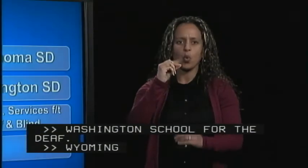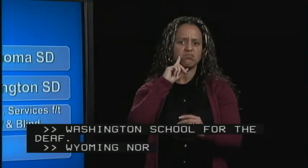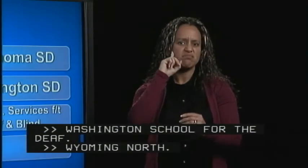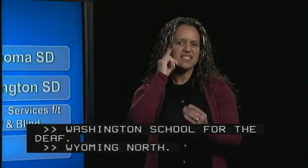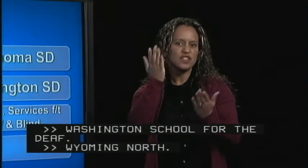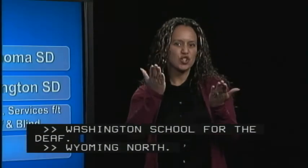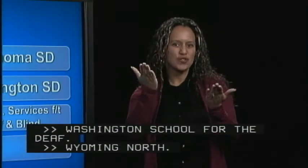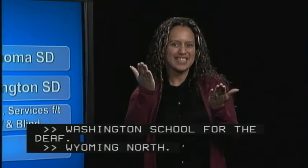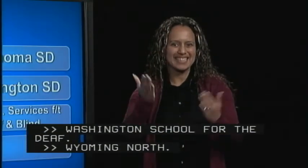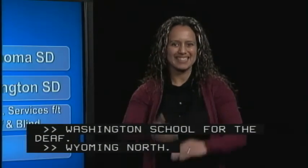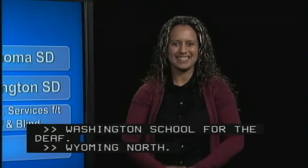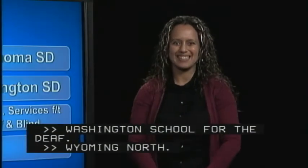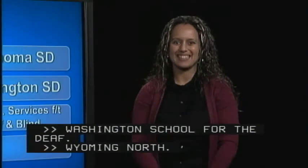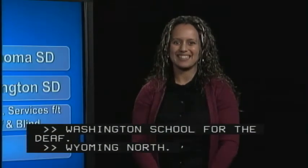Idaho Deaf Services.